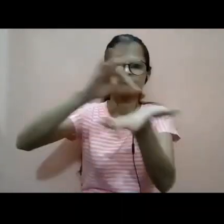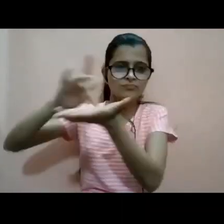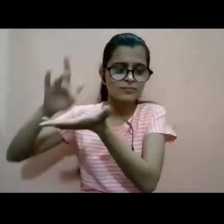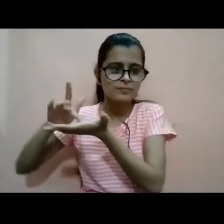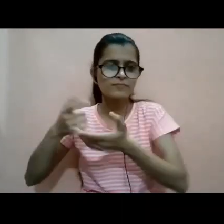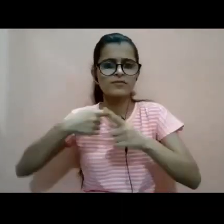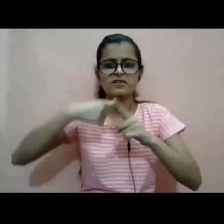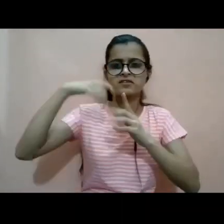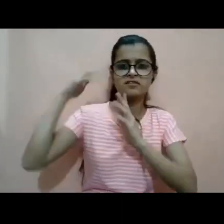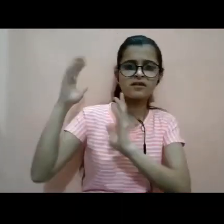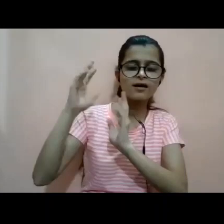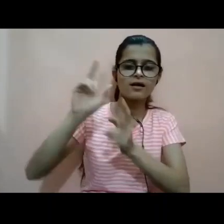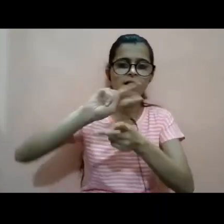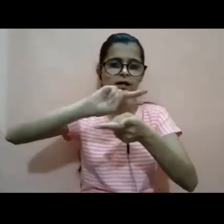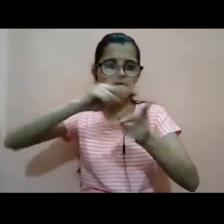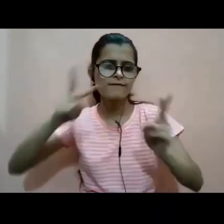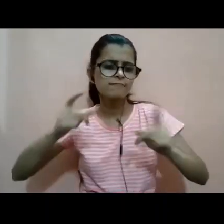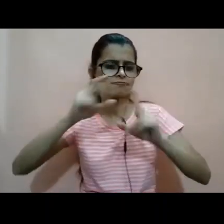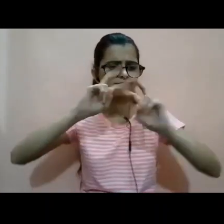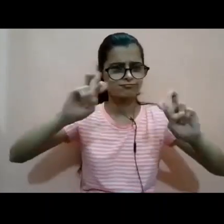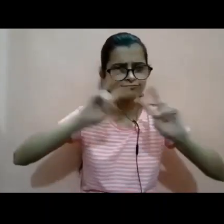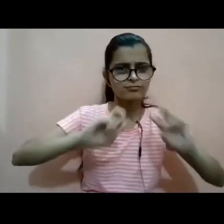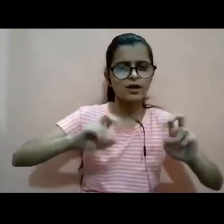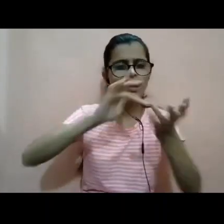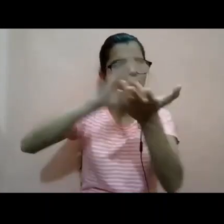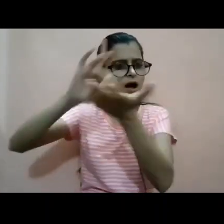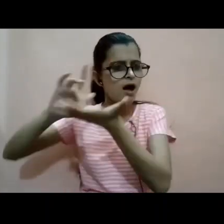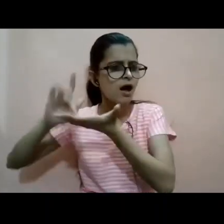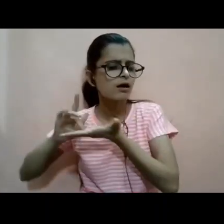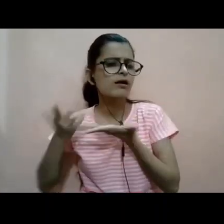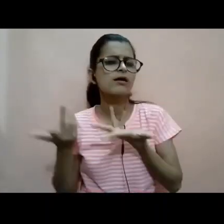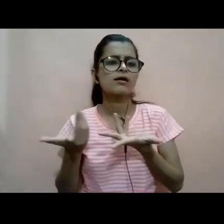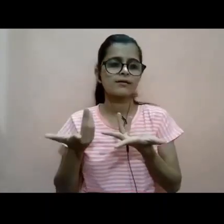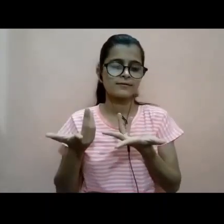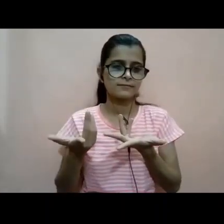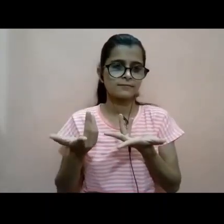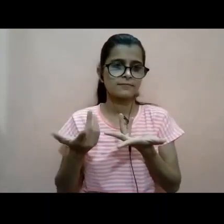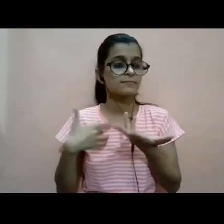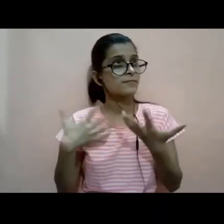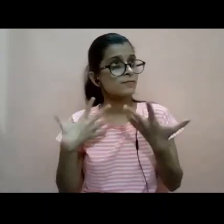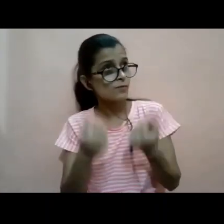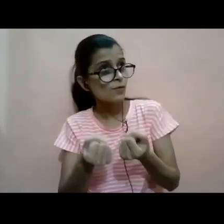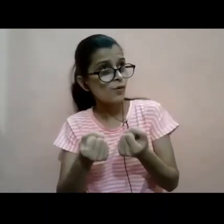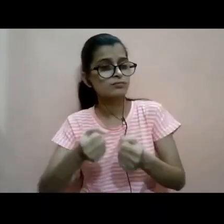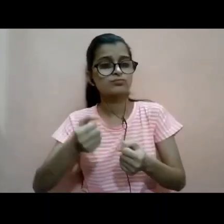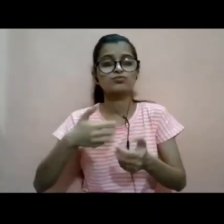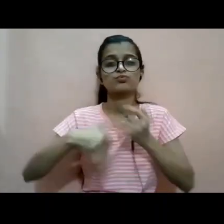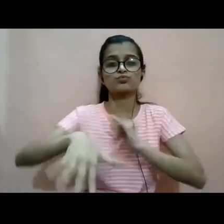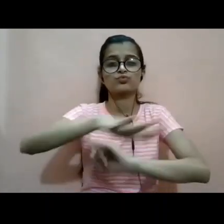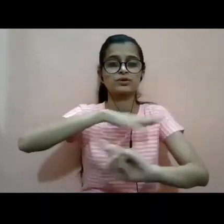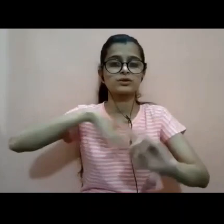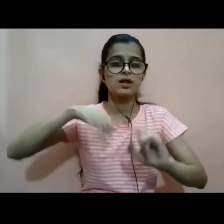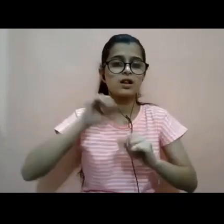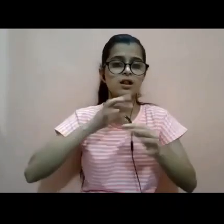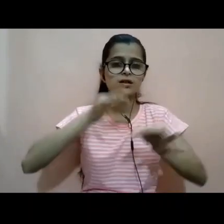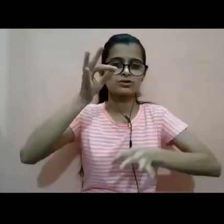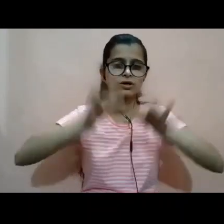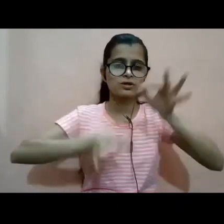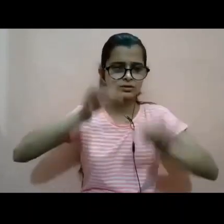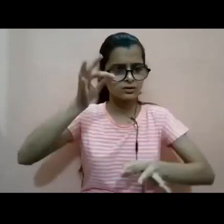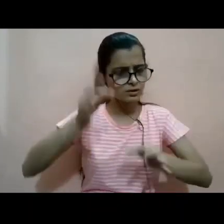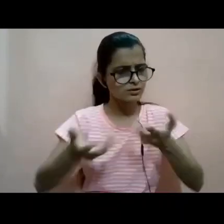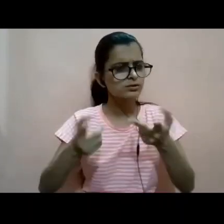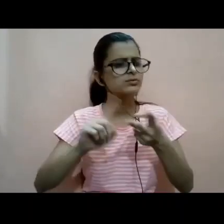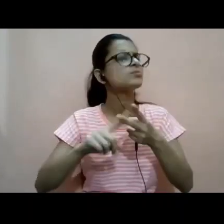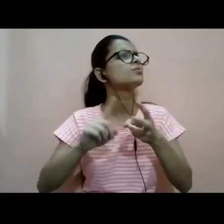Kerala. I await the discovery of the perfect espresso. I want social justice. I want to hear